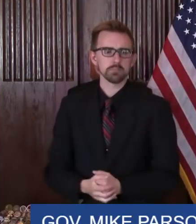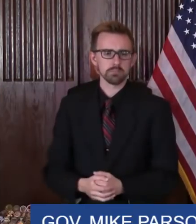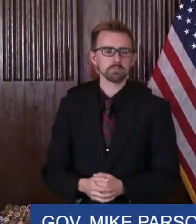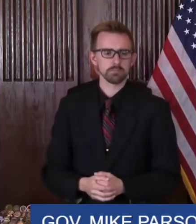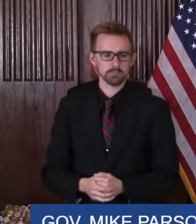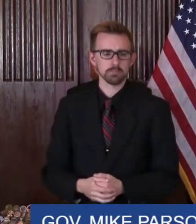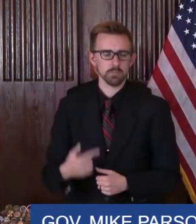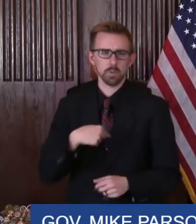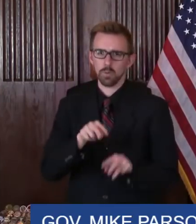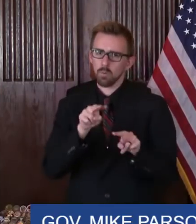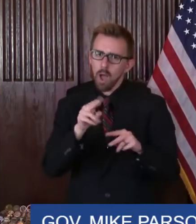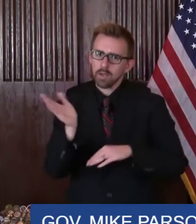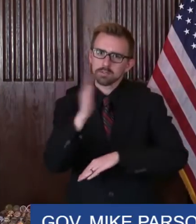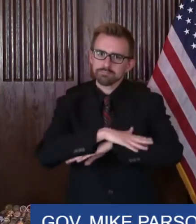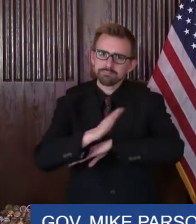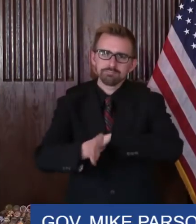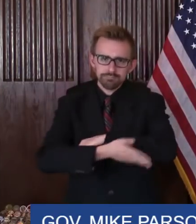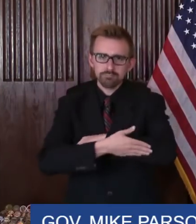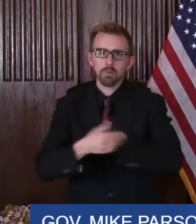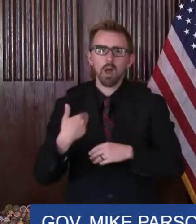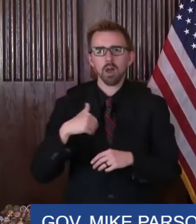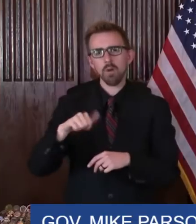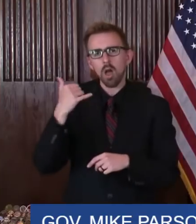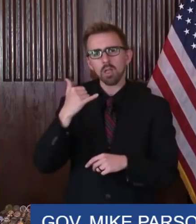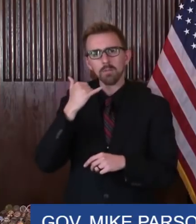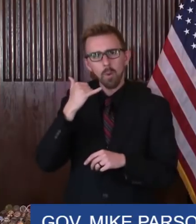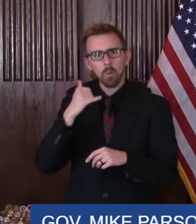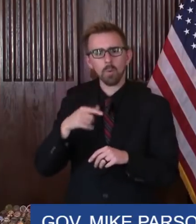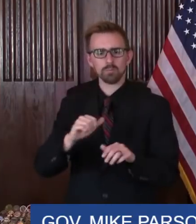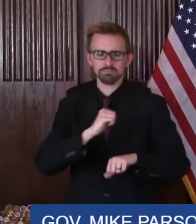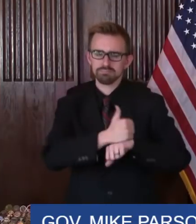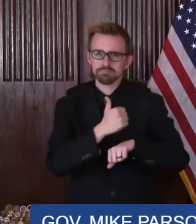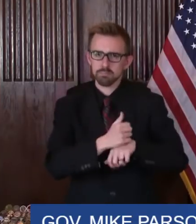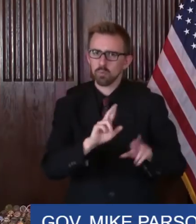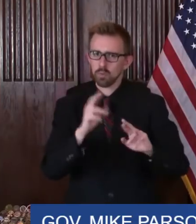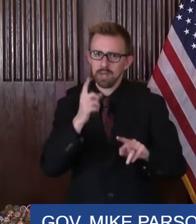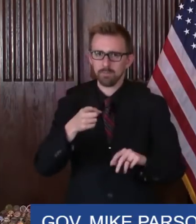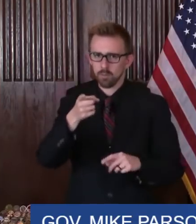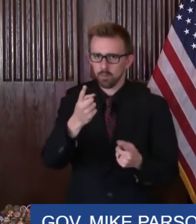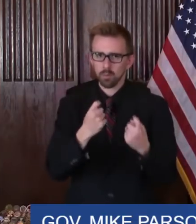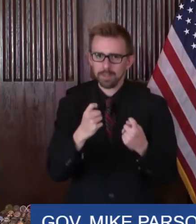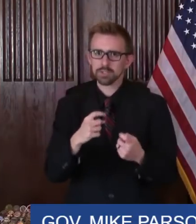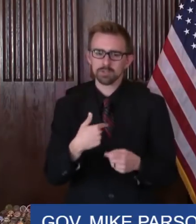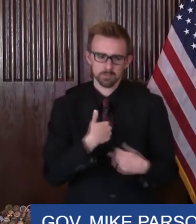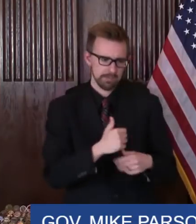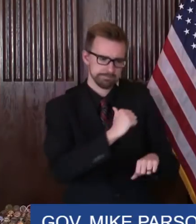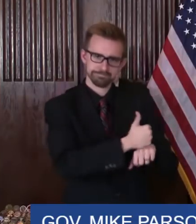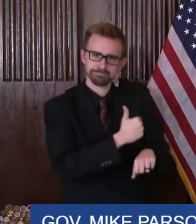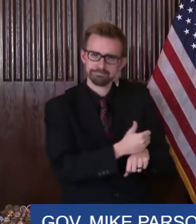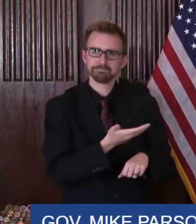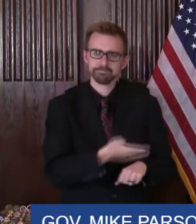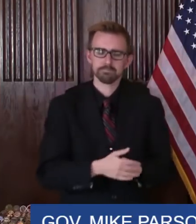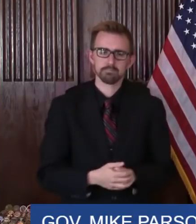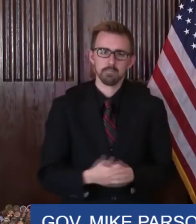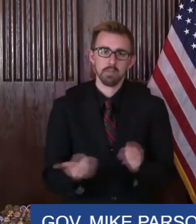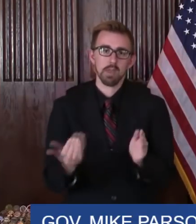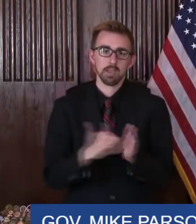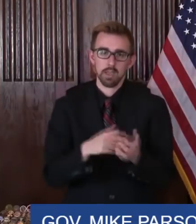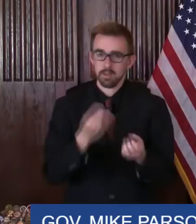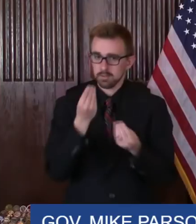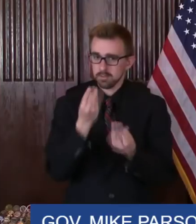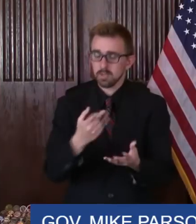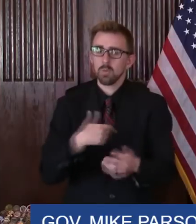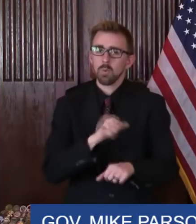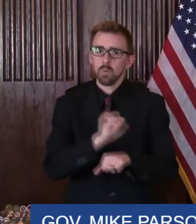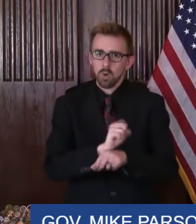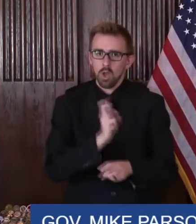issues, and we've added additional phone lines and other resources to try to address the questions that are coming in as well. But again, we're working very